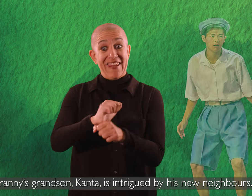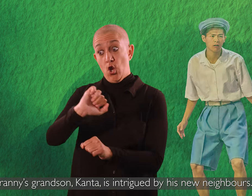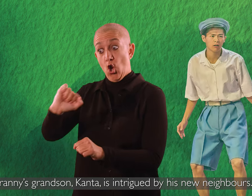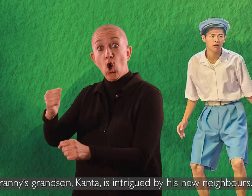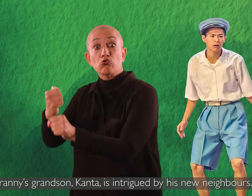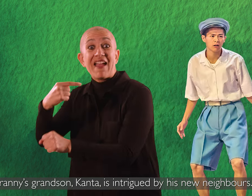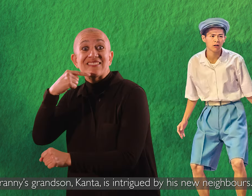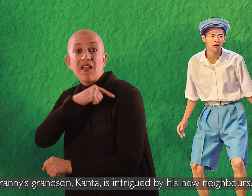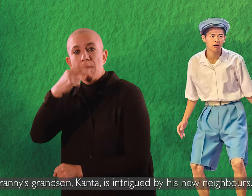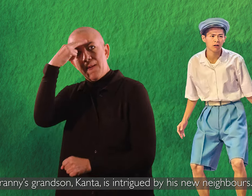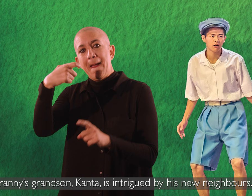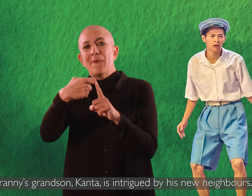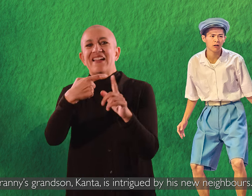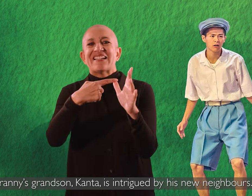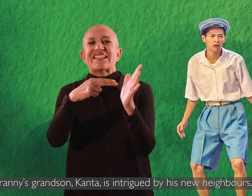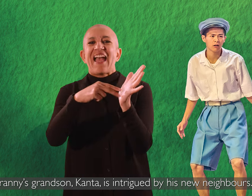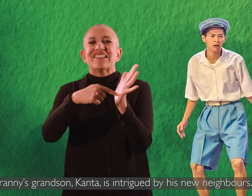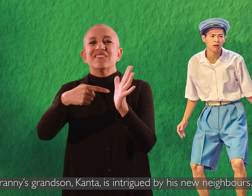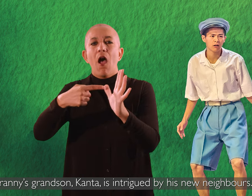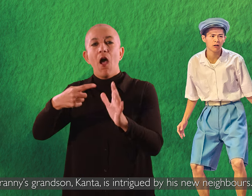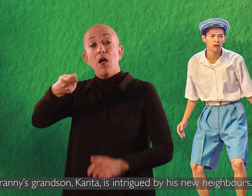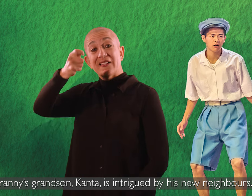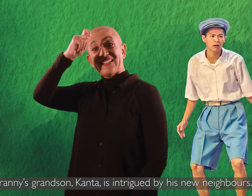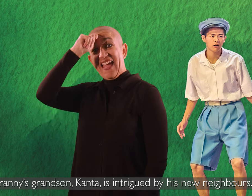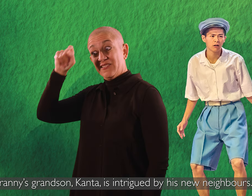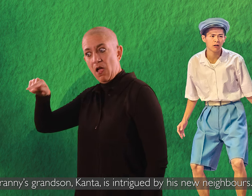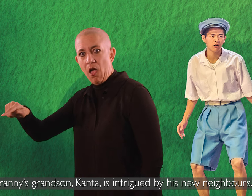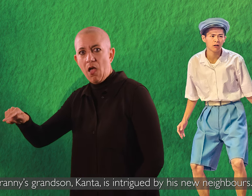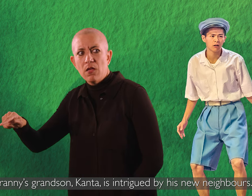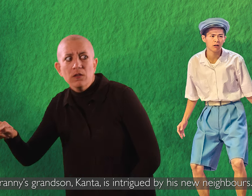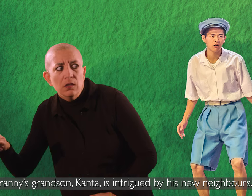Granny's grandson, Kanta, is intrigued by his new neighbours.